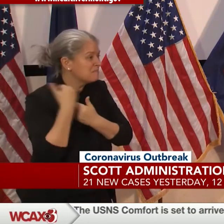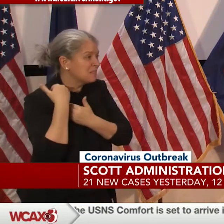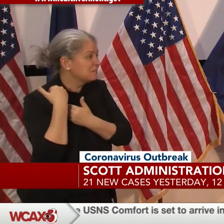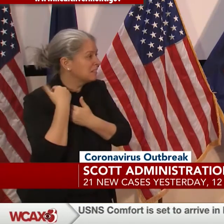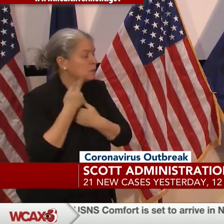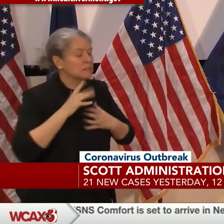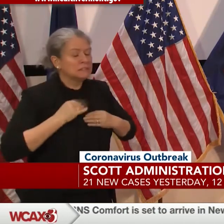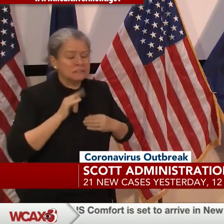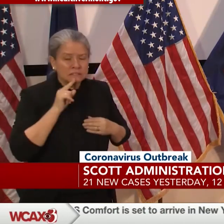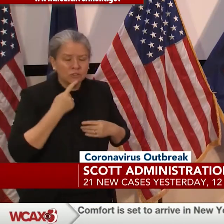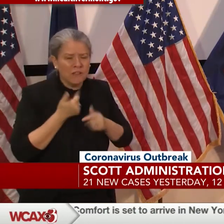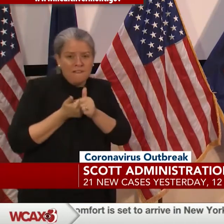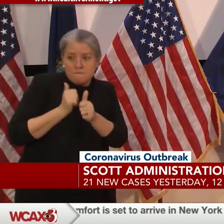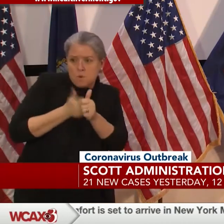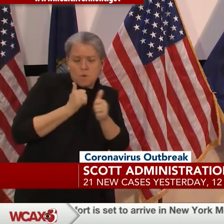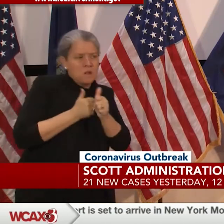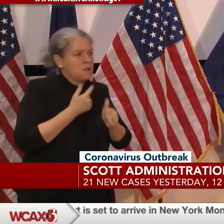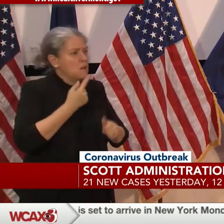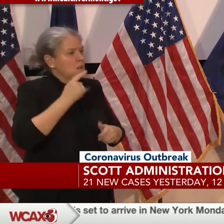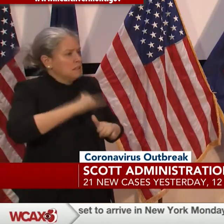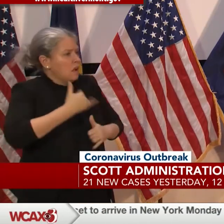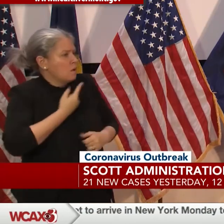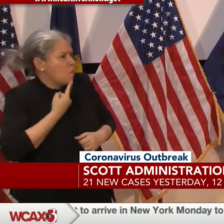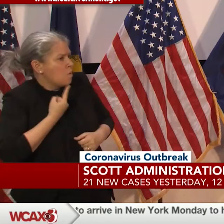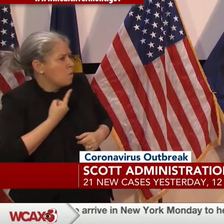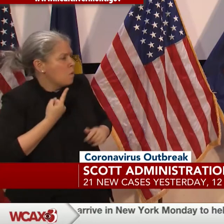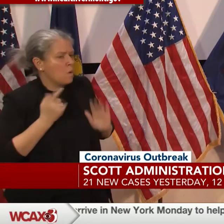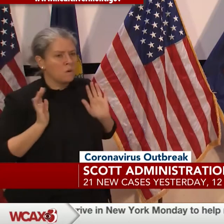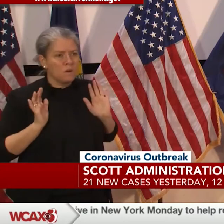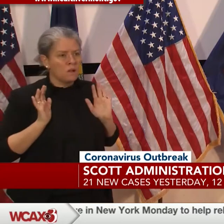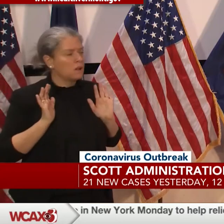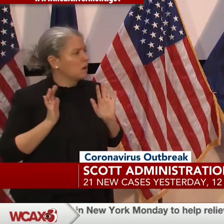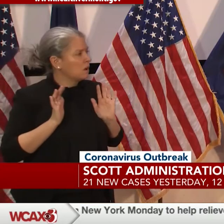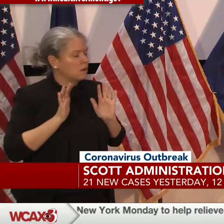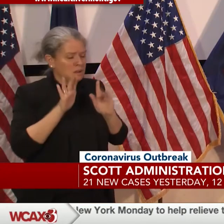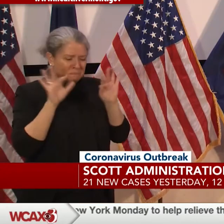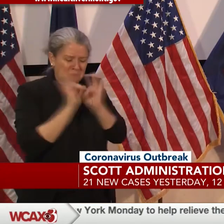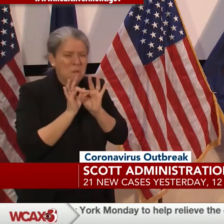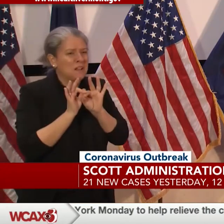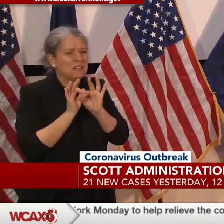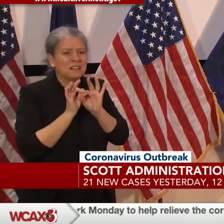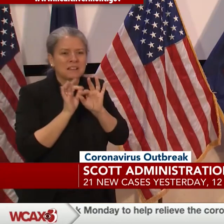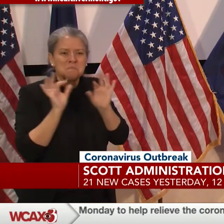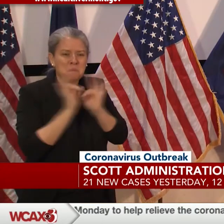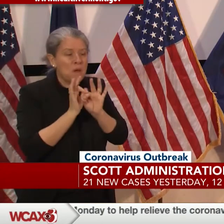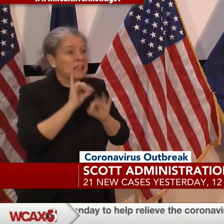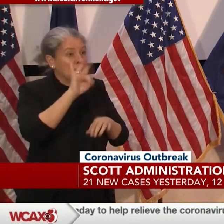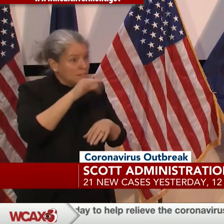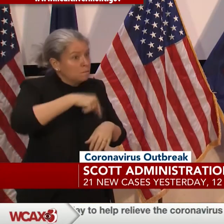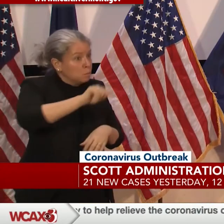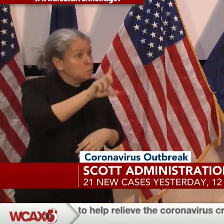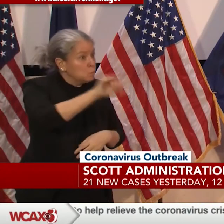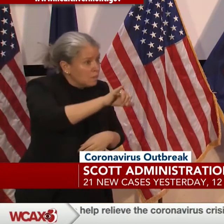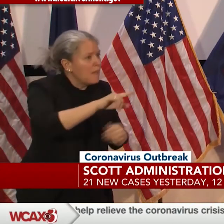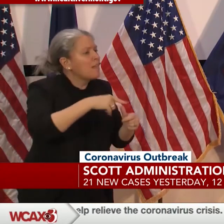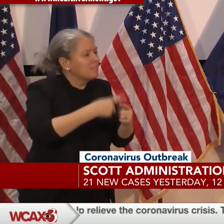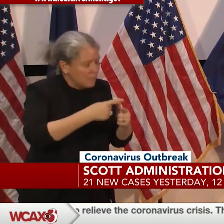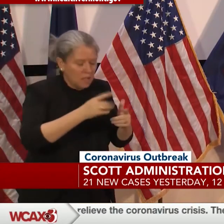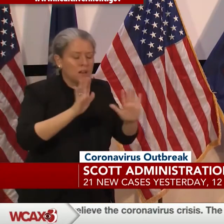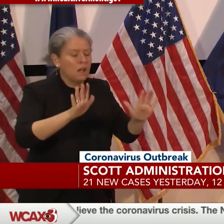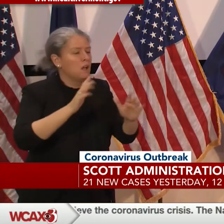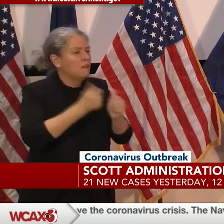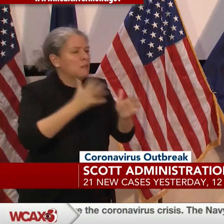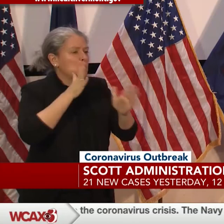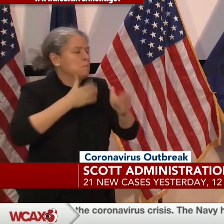we stay away from each other, we self-isolate, and this will go a lot better than the alternative.